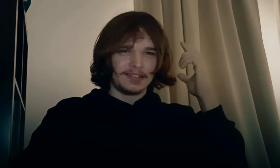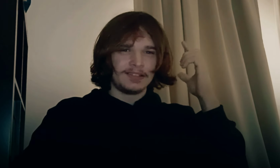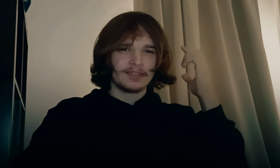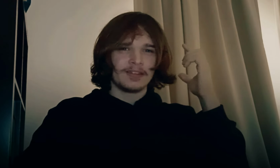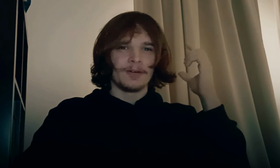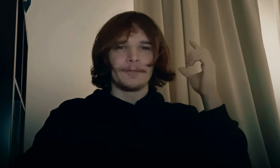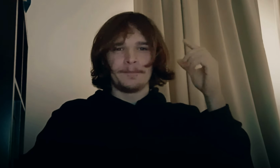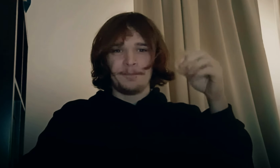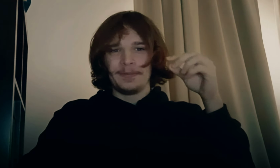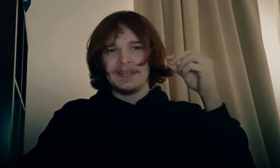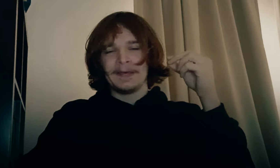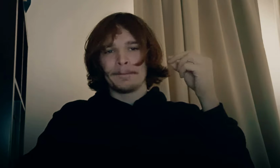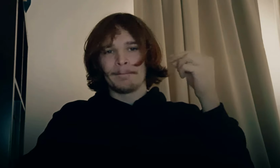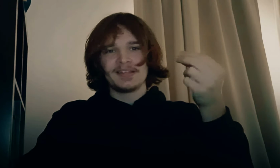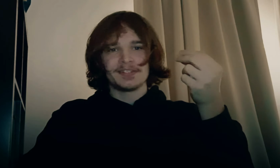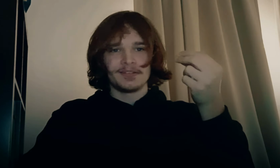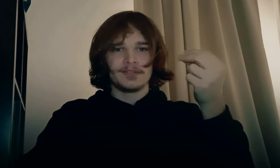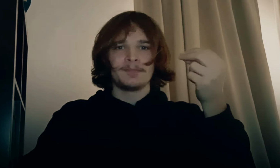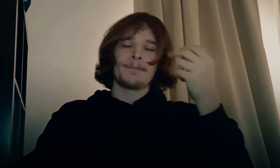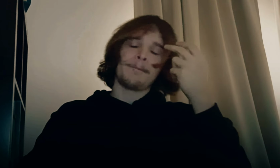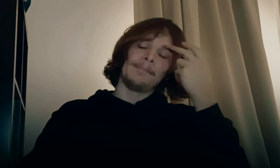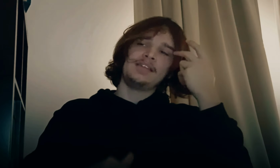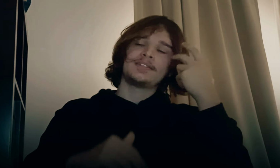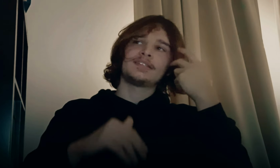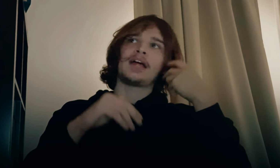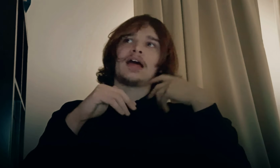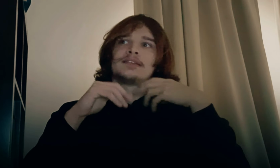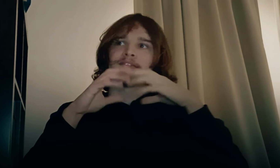mentality of being masculine means that